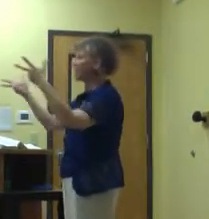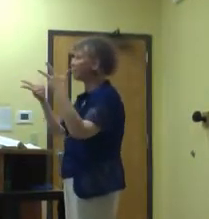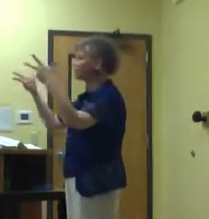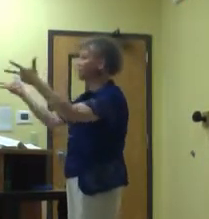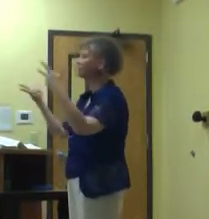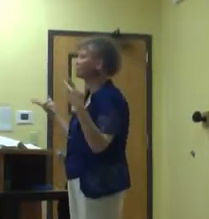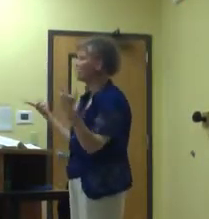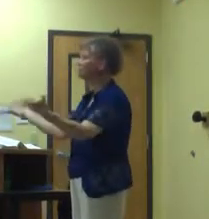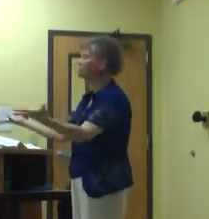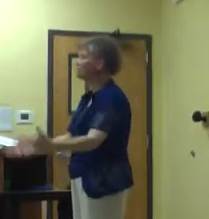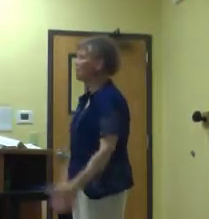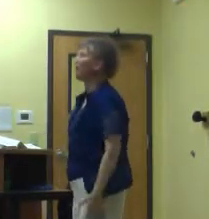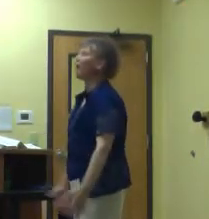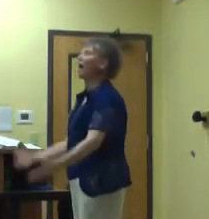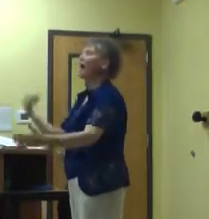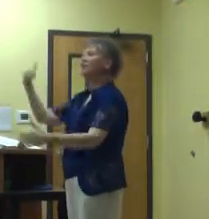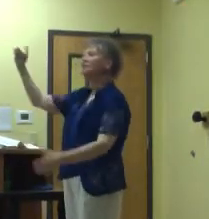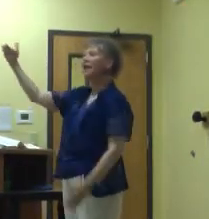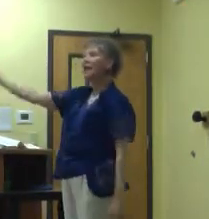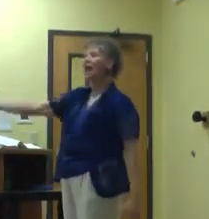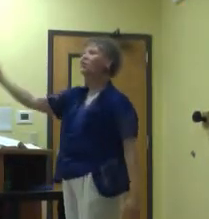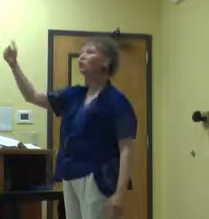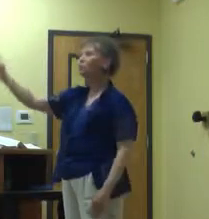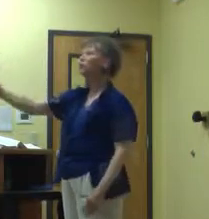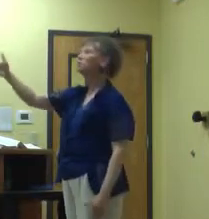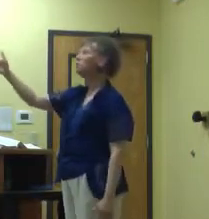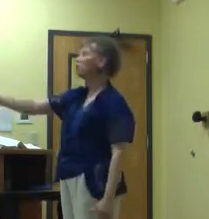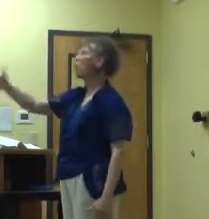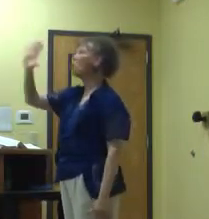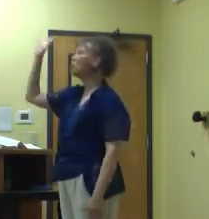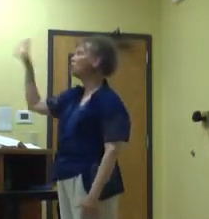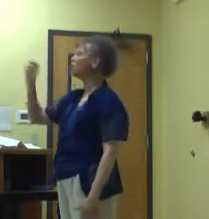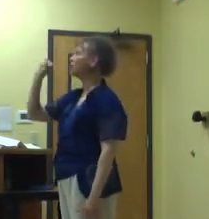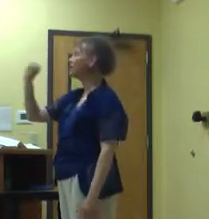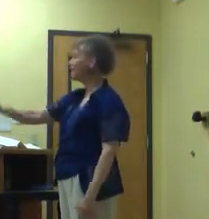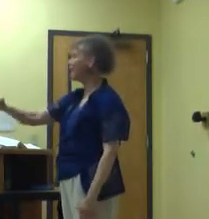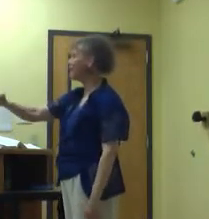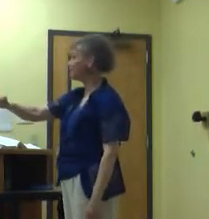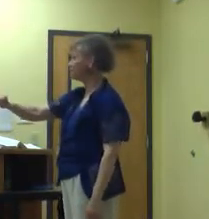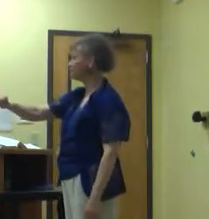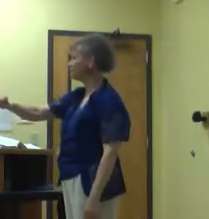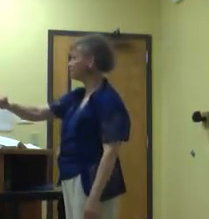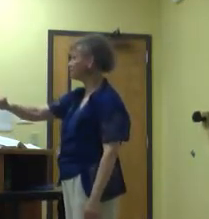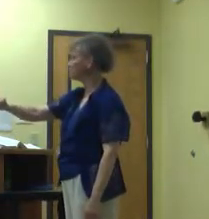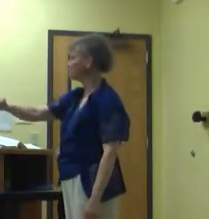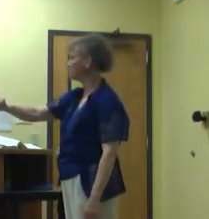language conversation. How does that other person know you're engaged?